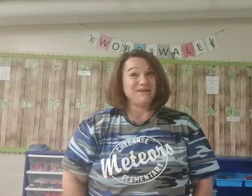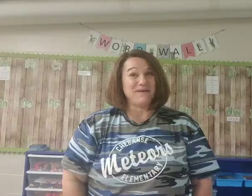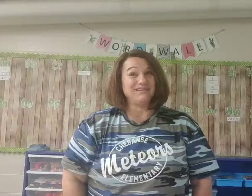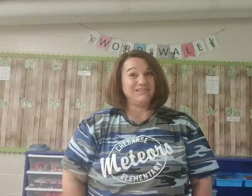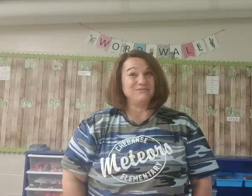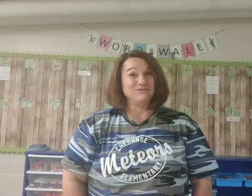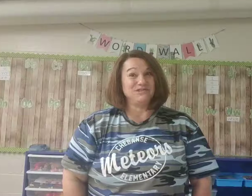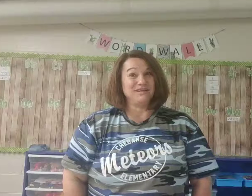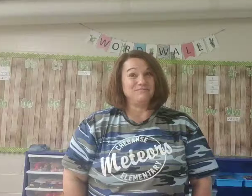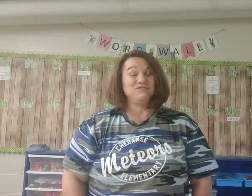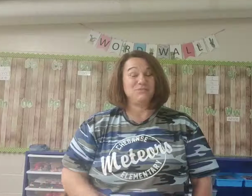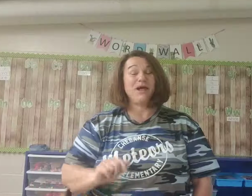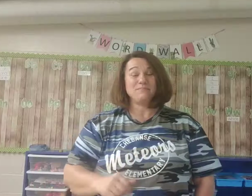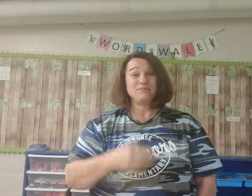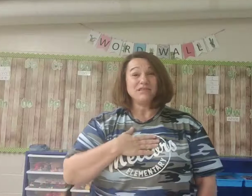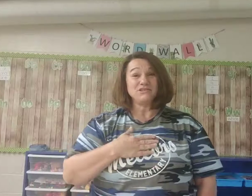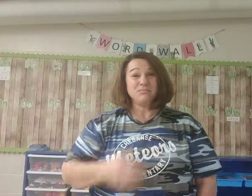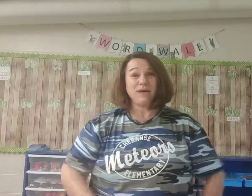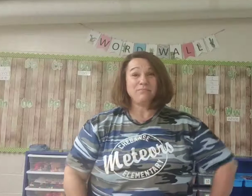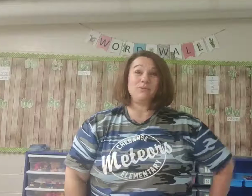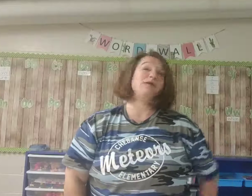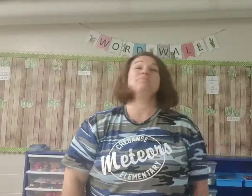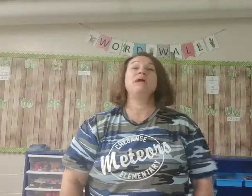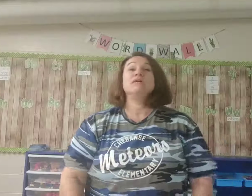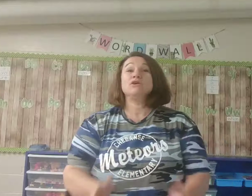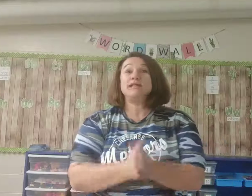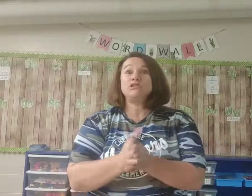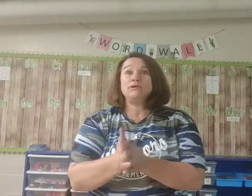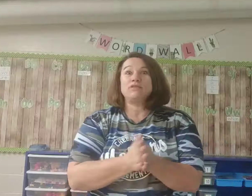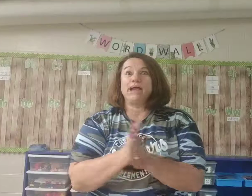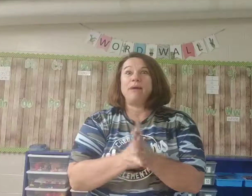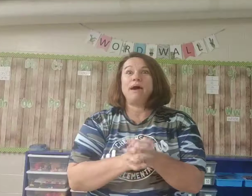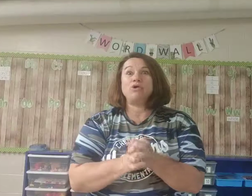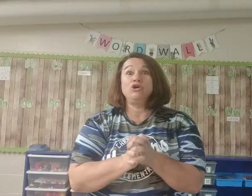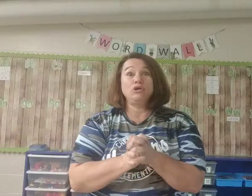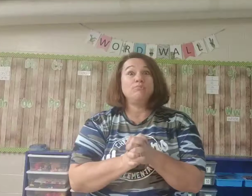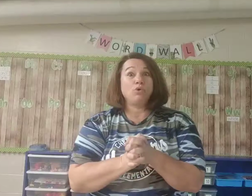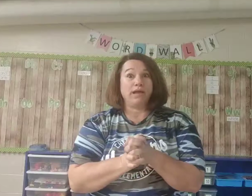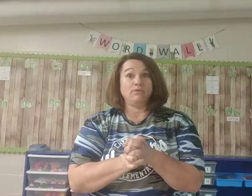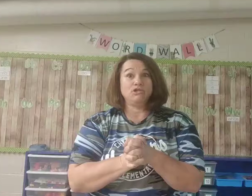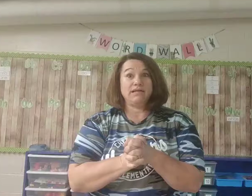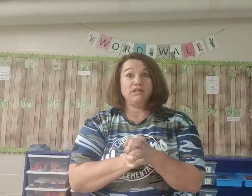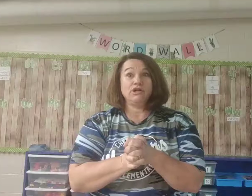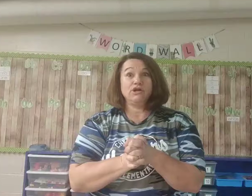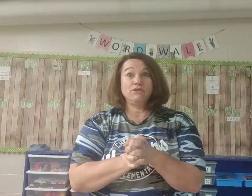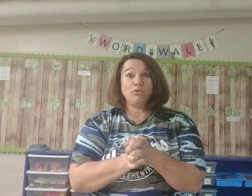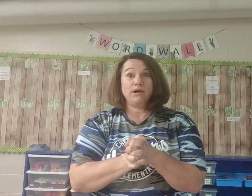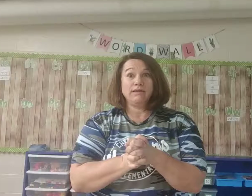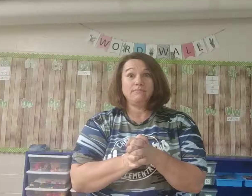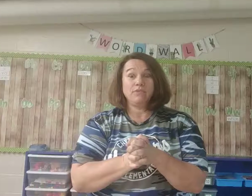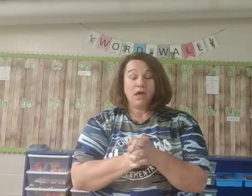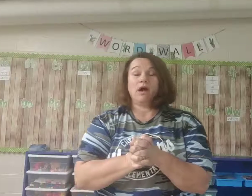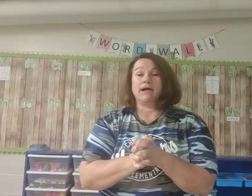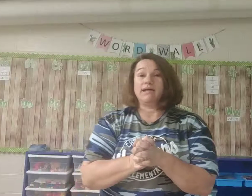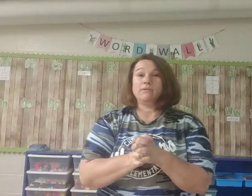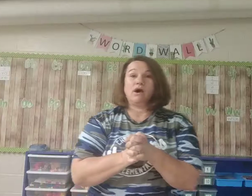right back to you, won't she? She probably will. So let's do another one. How about good morning? Would you like to learn good morning? All right, here we go. I'm